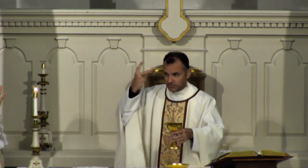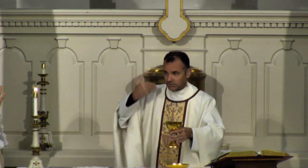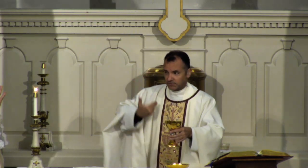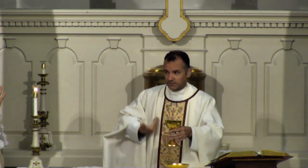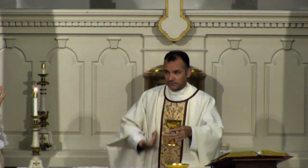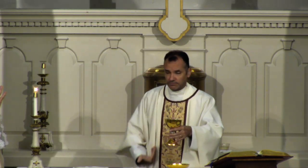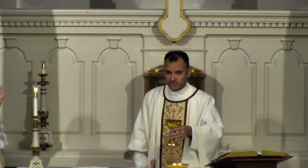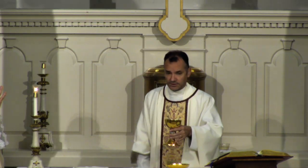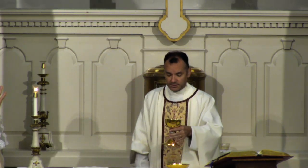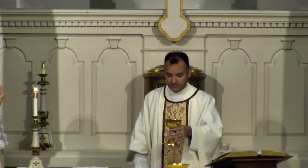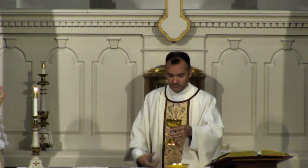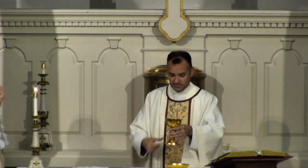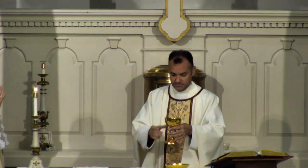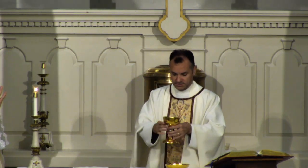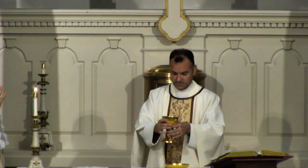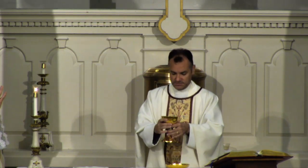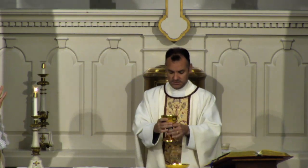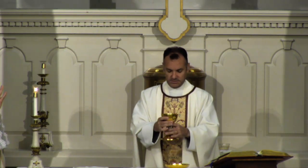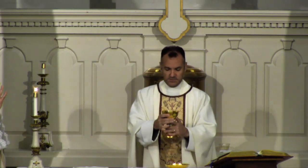in memory of me."